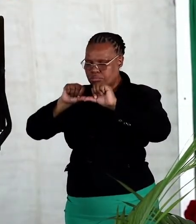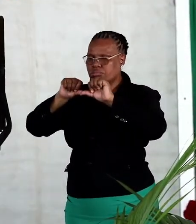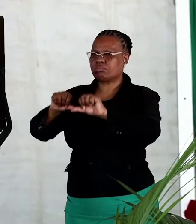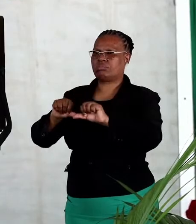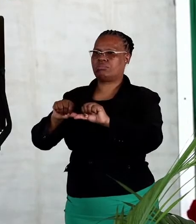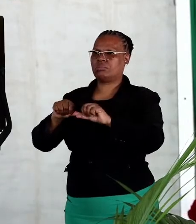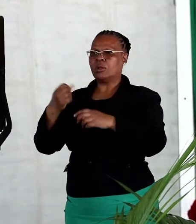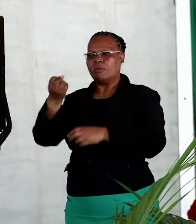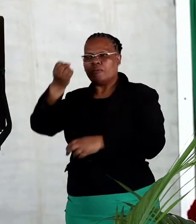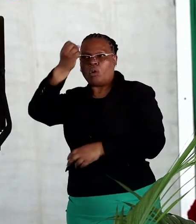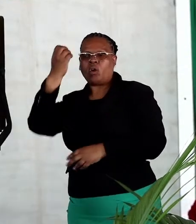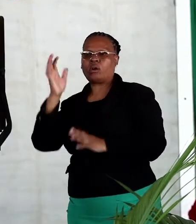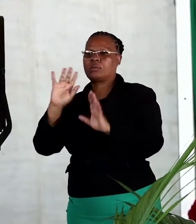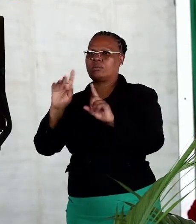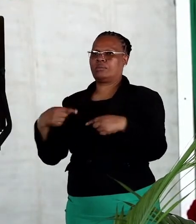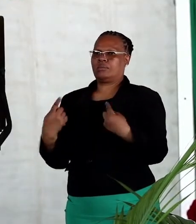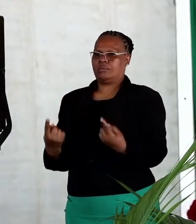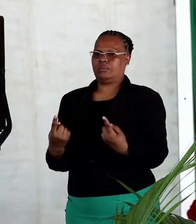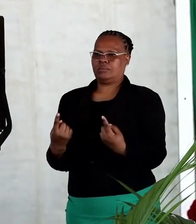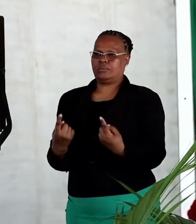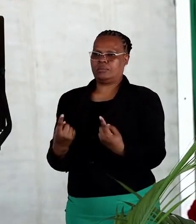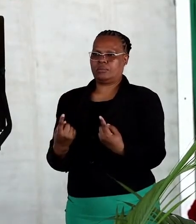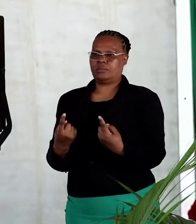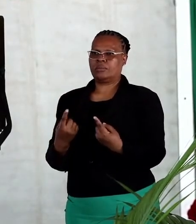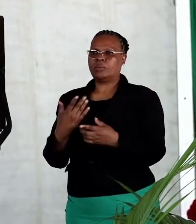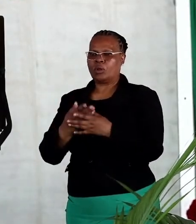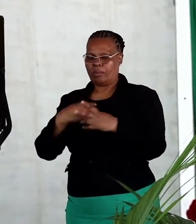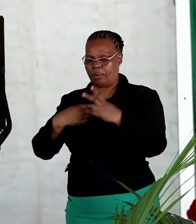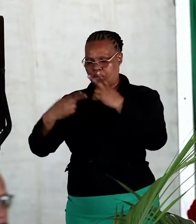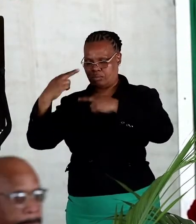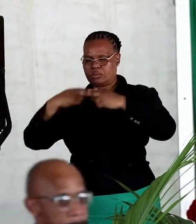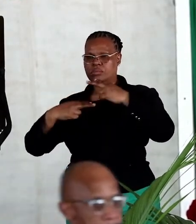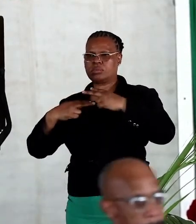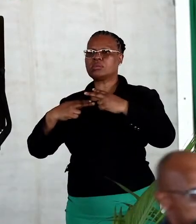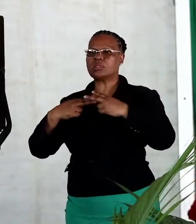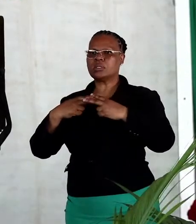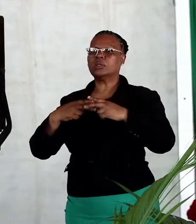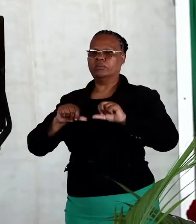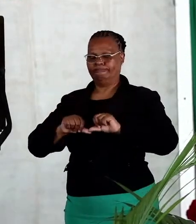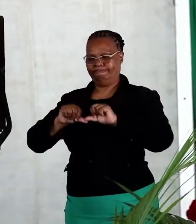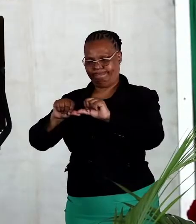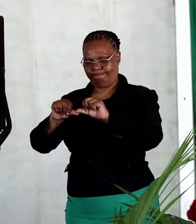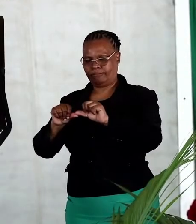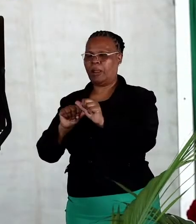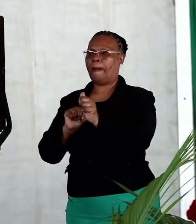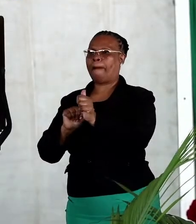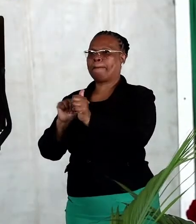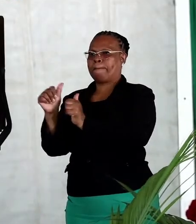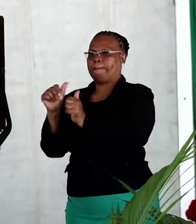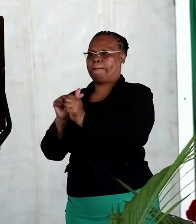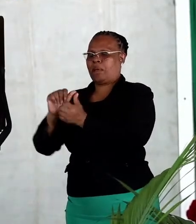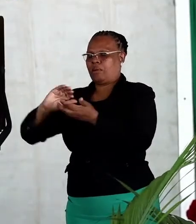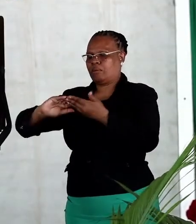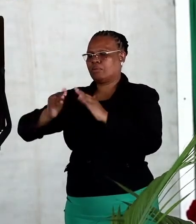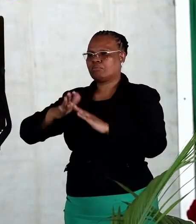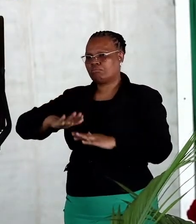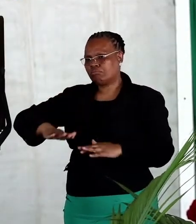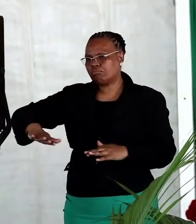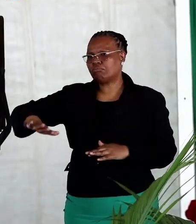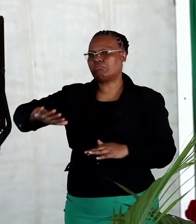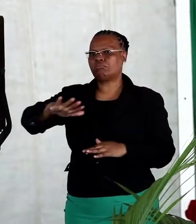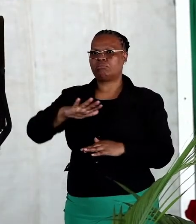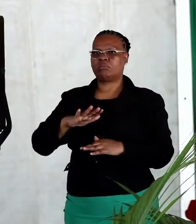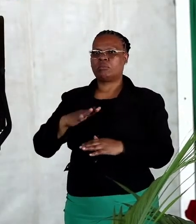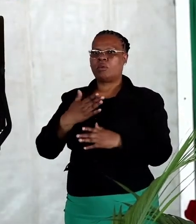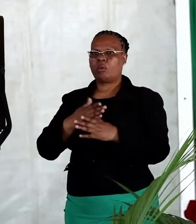never forgotten. Their spirit must guide us in ongoing efforts to create a better society where all our